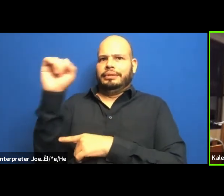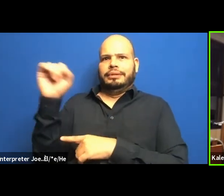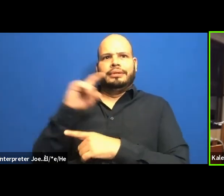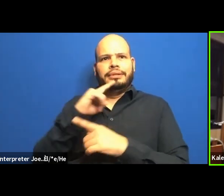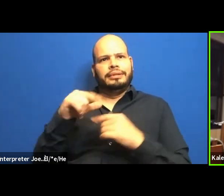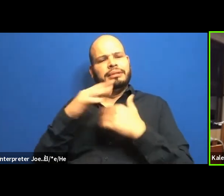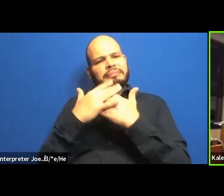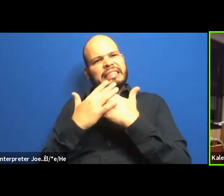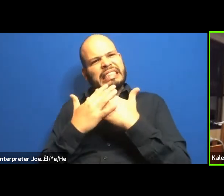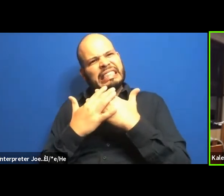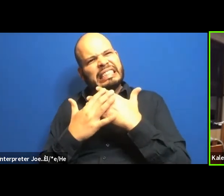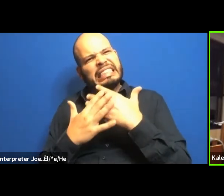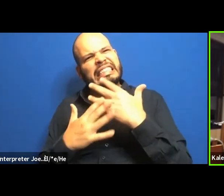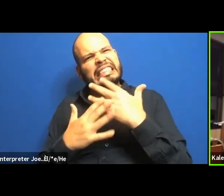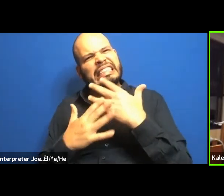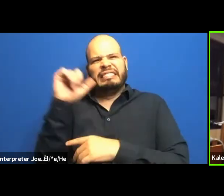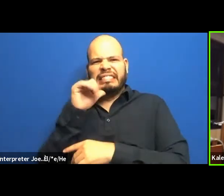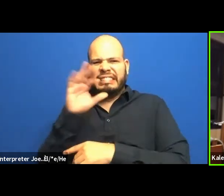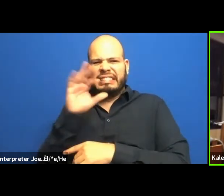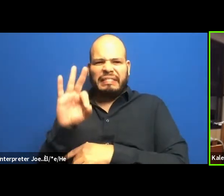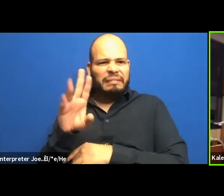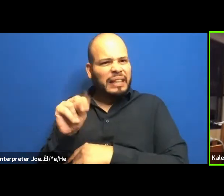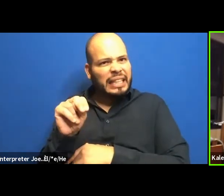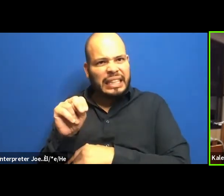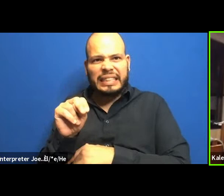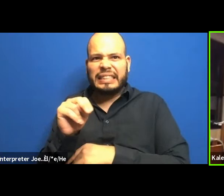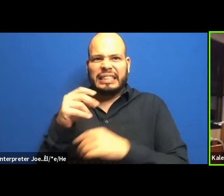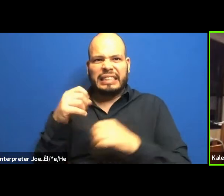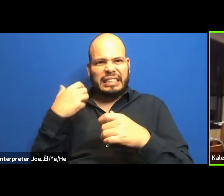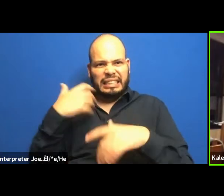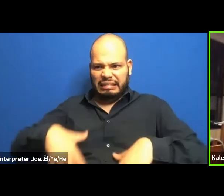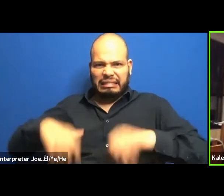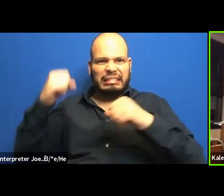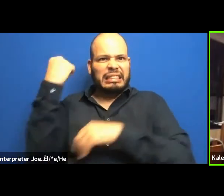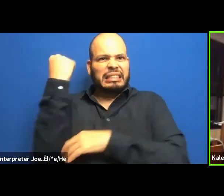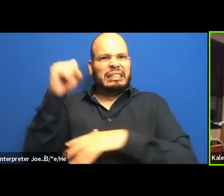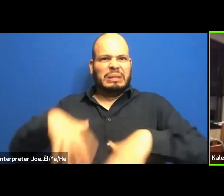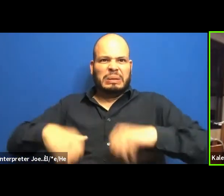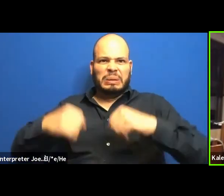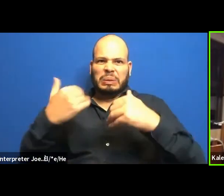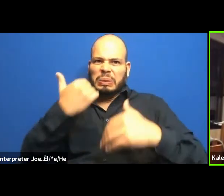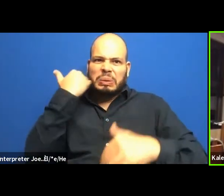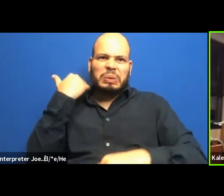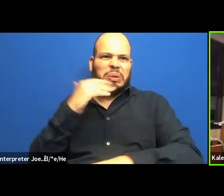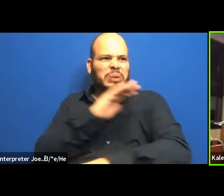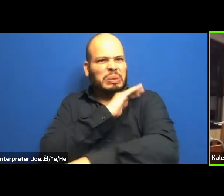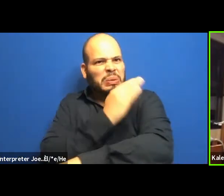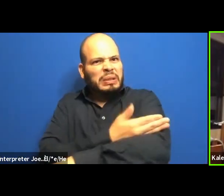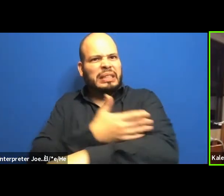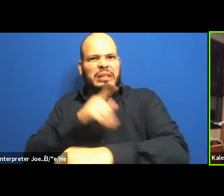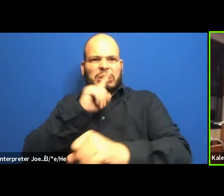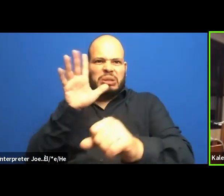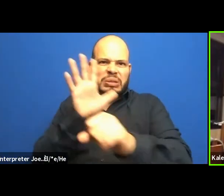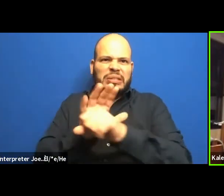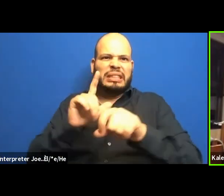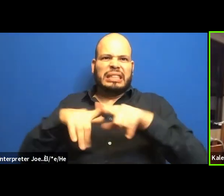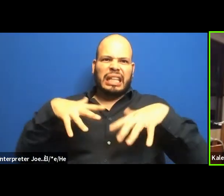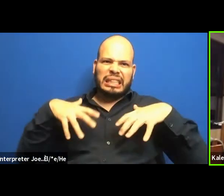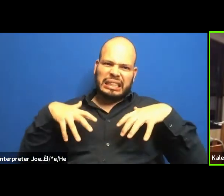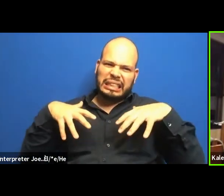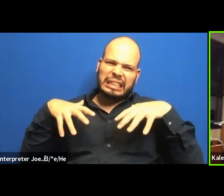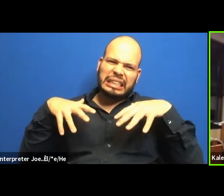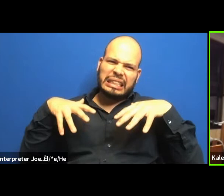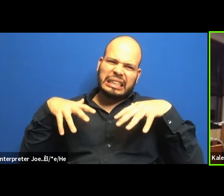and each other to caring for each other enough to fight for a better day. So how are you preparing